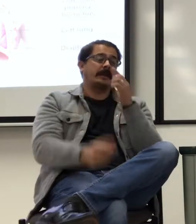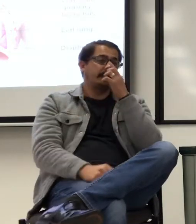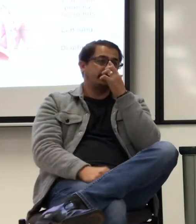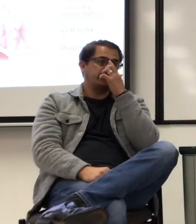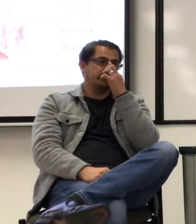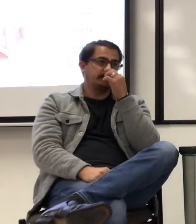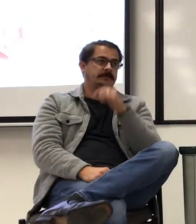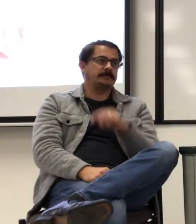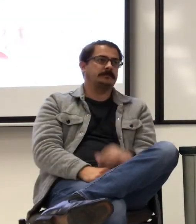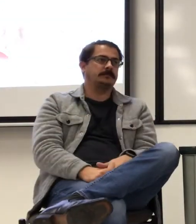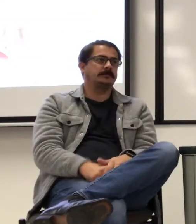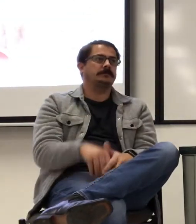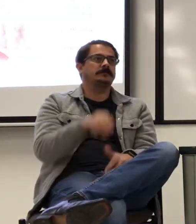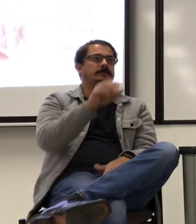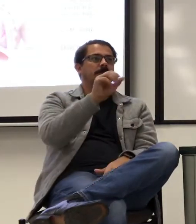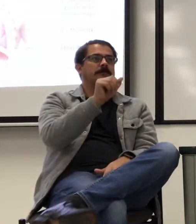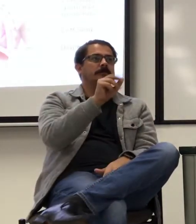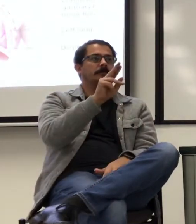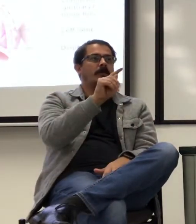Cartilage